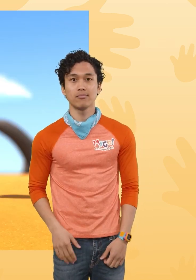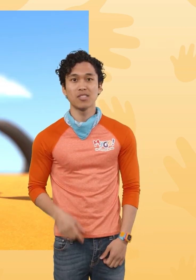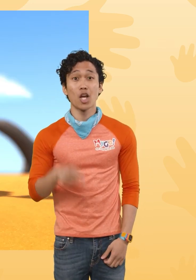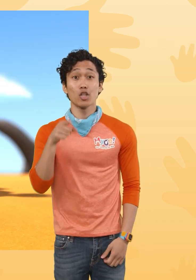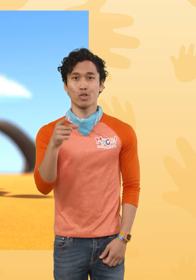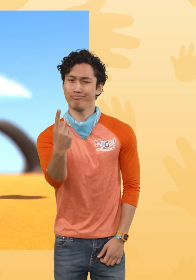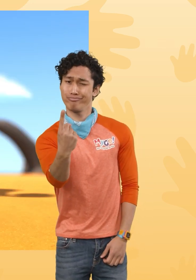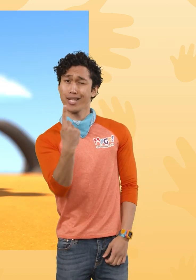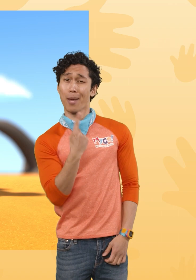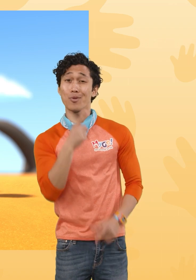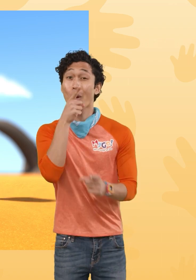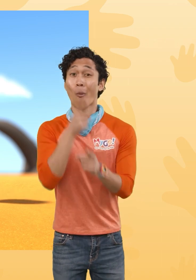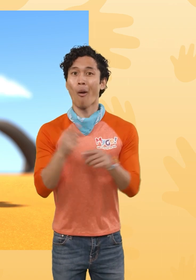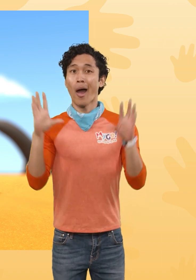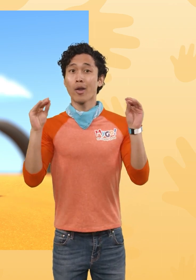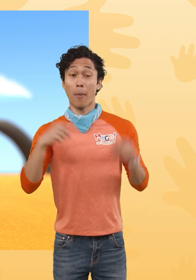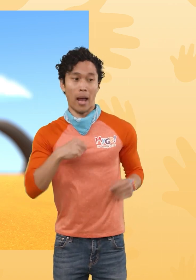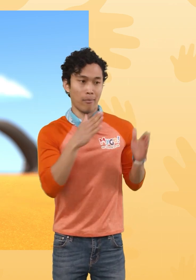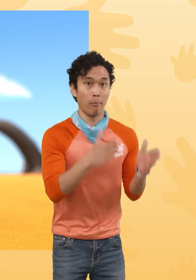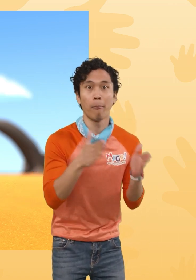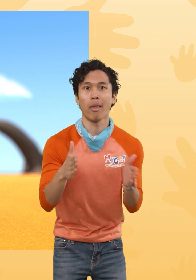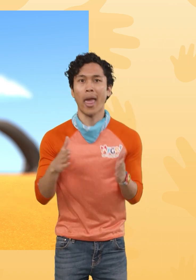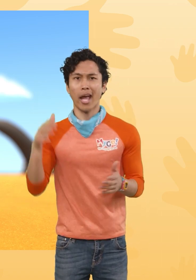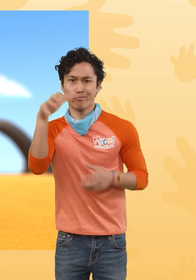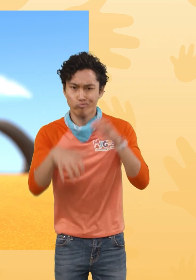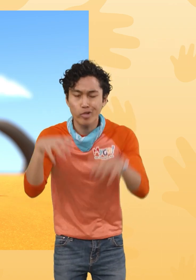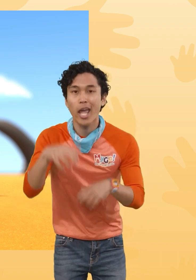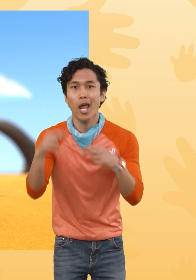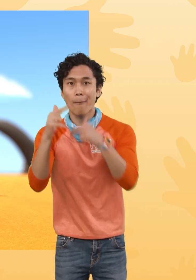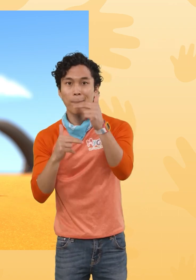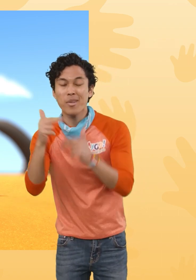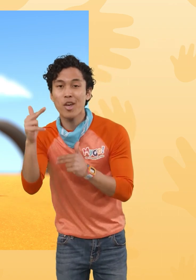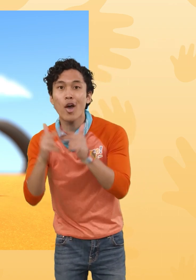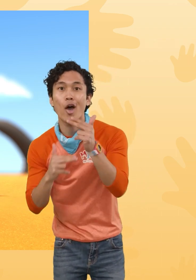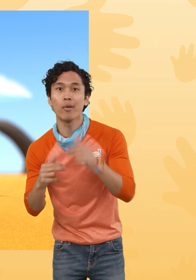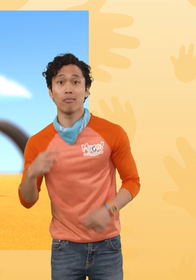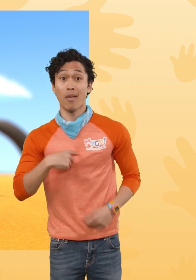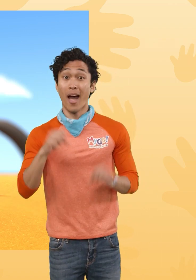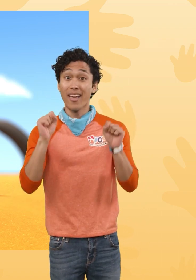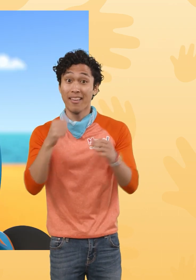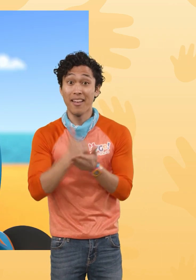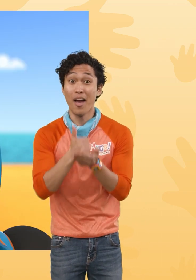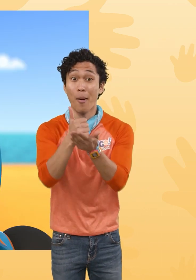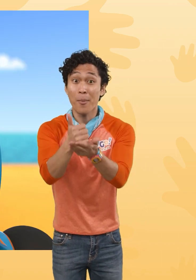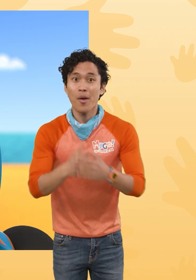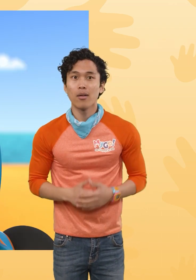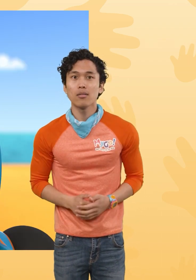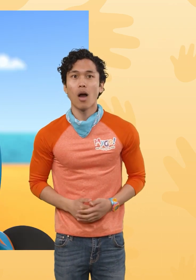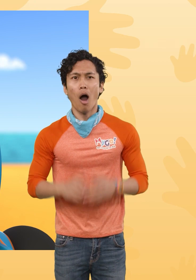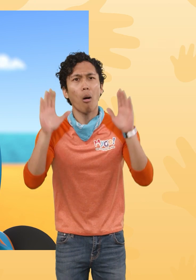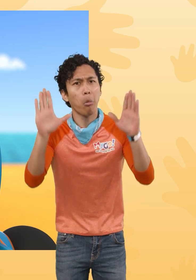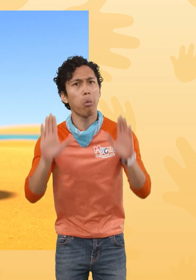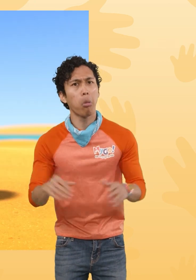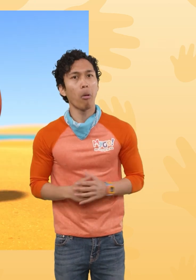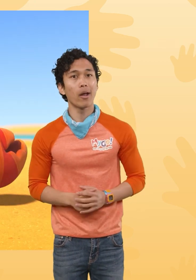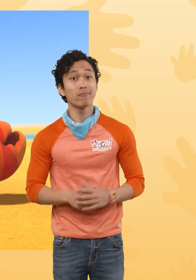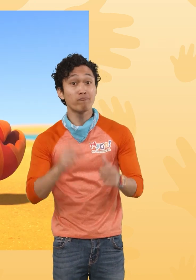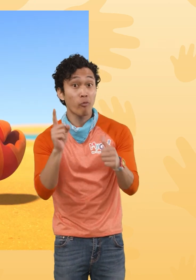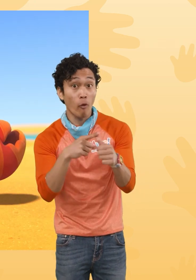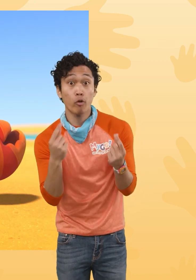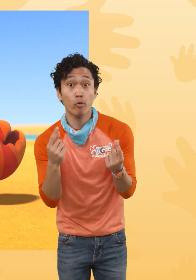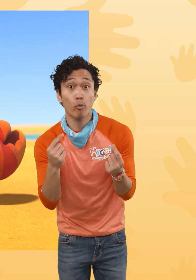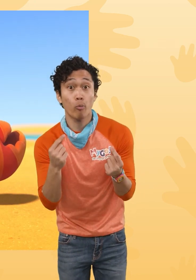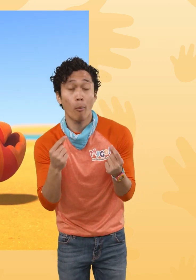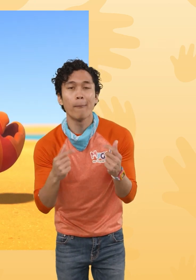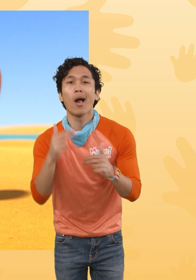You came to the right crab. I'm a planner, digger, and a builder. I can help you, Blippi. Great. So the